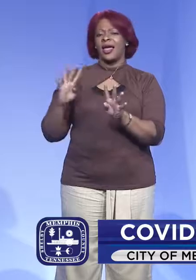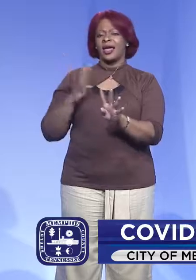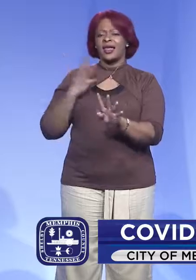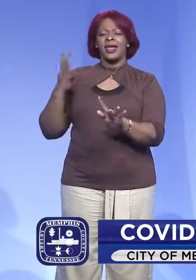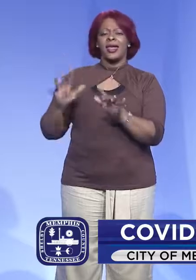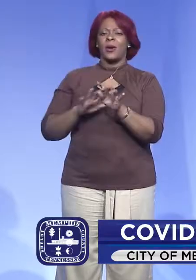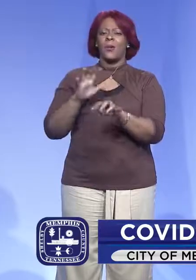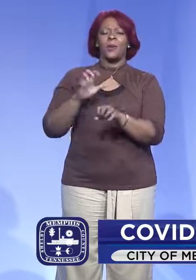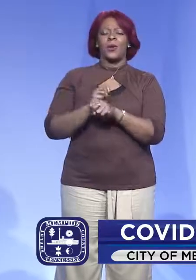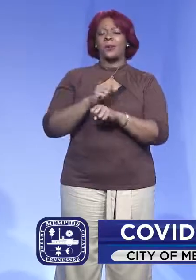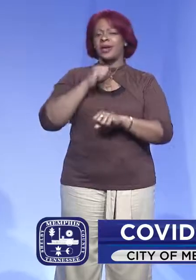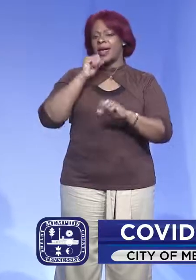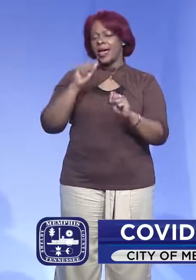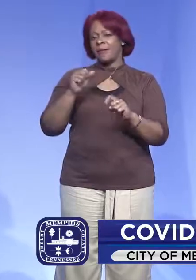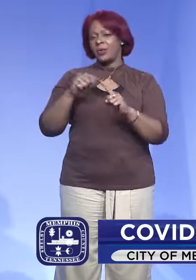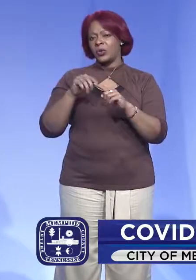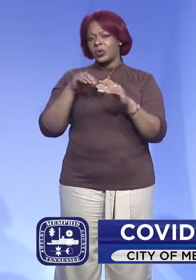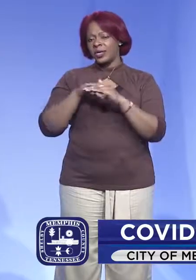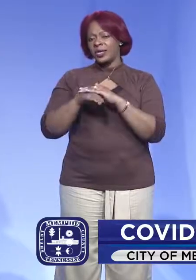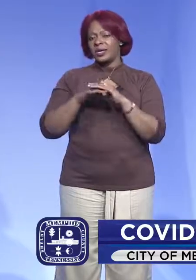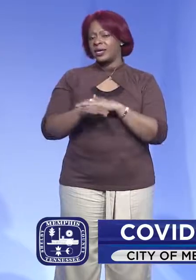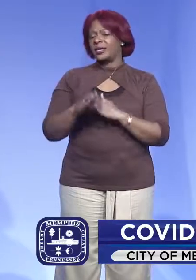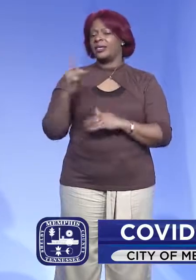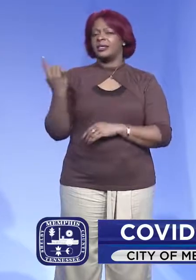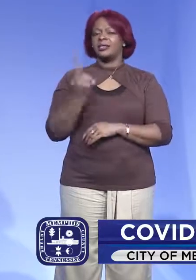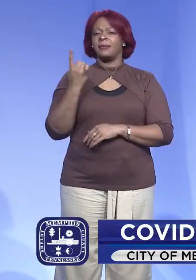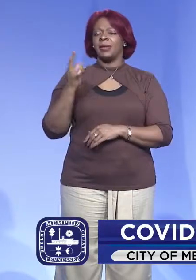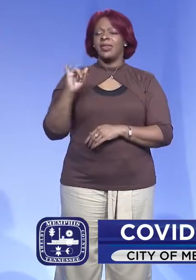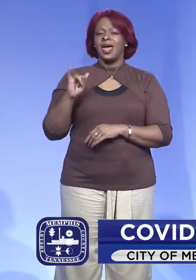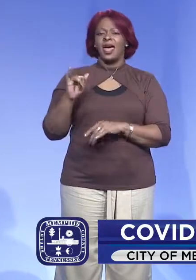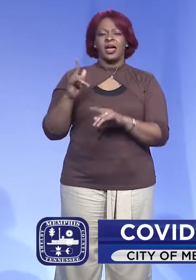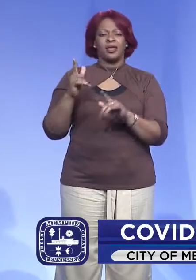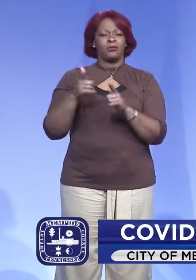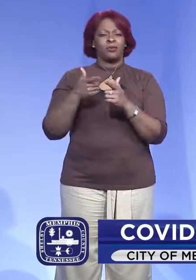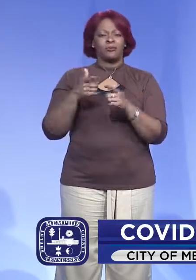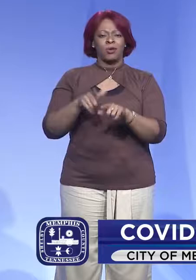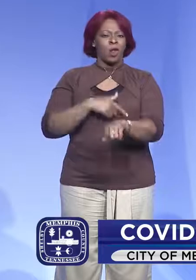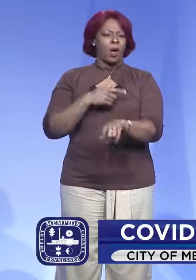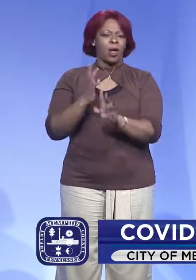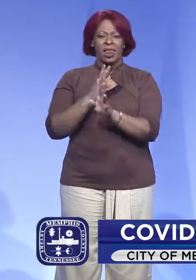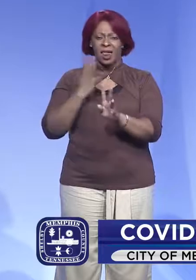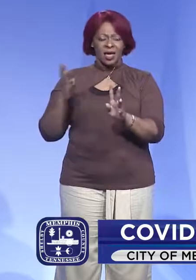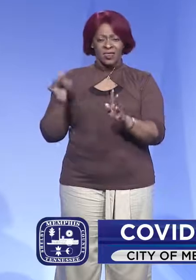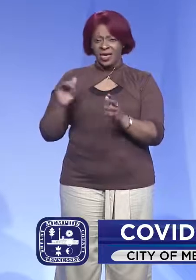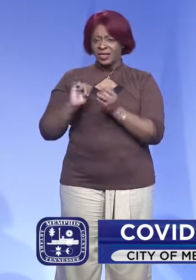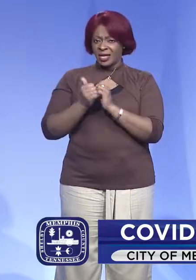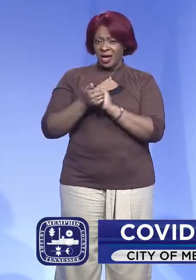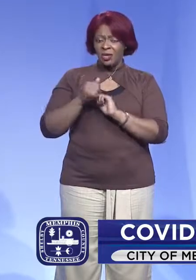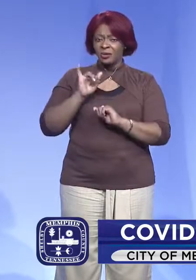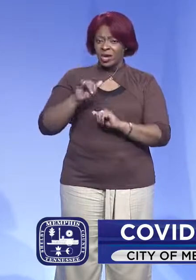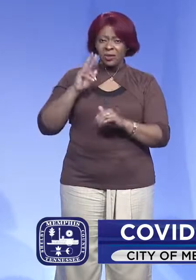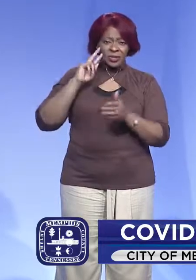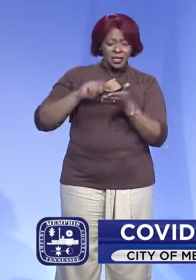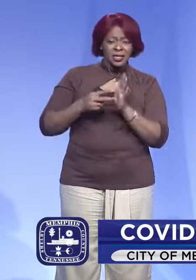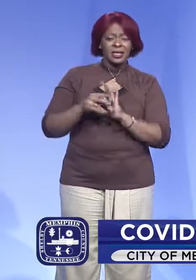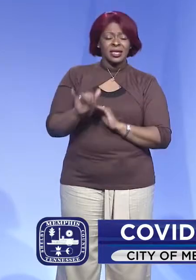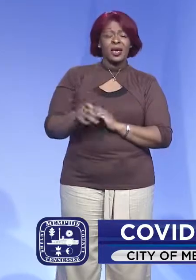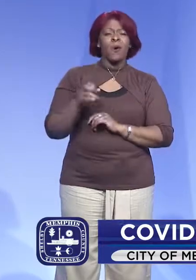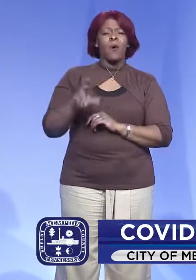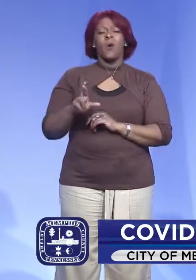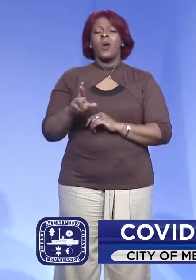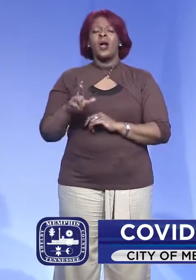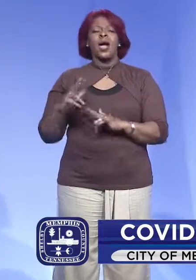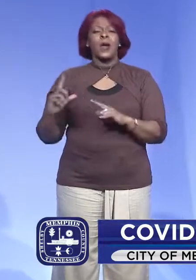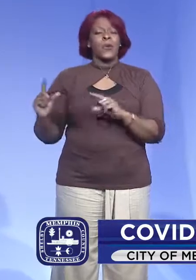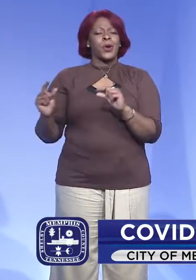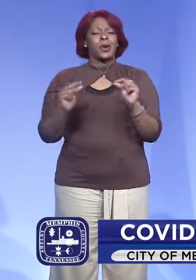not able to get in as well, stuck in that very long line. Was that how it was intended? Did word of mouth